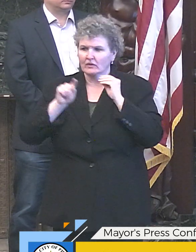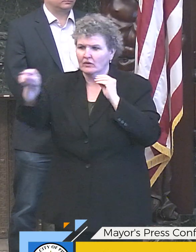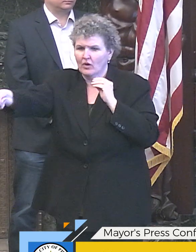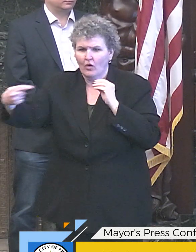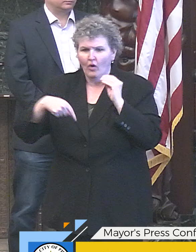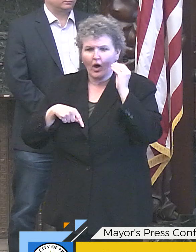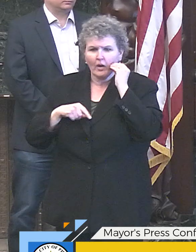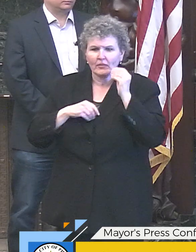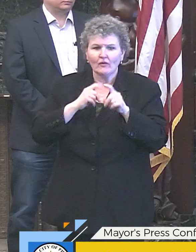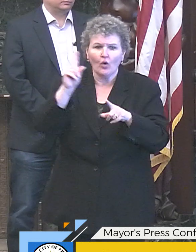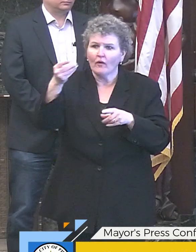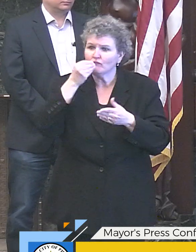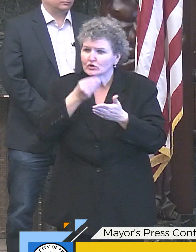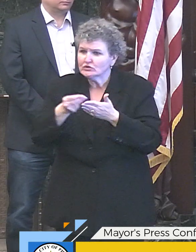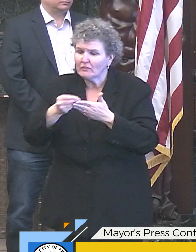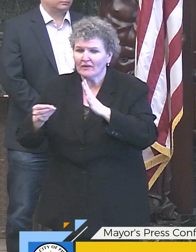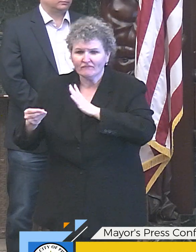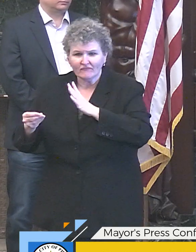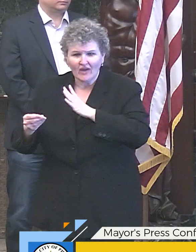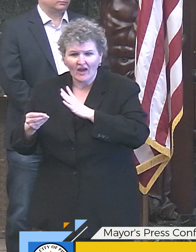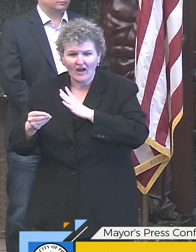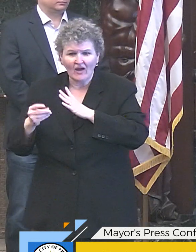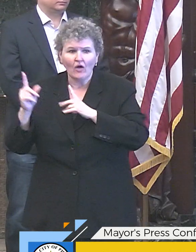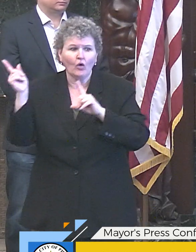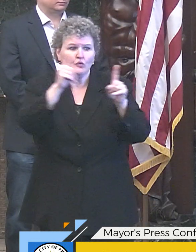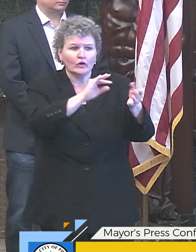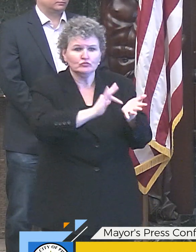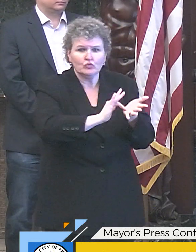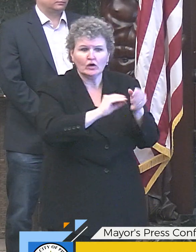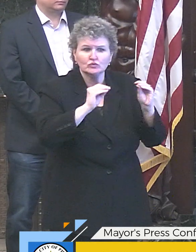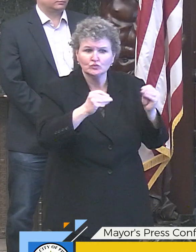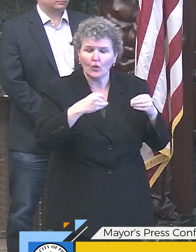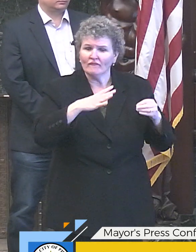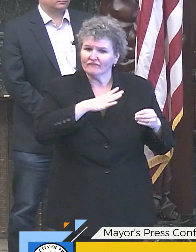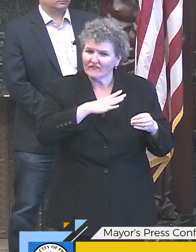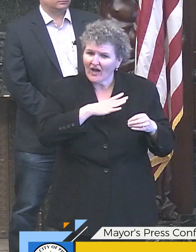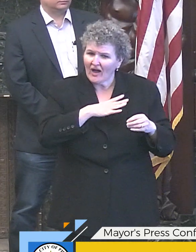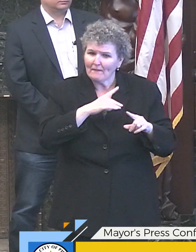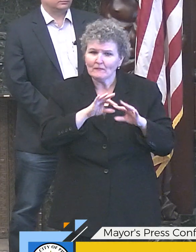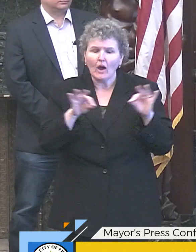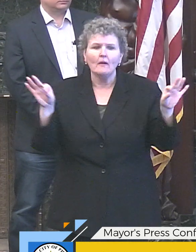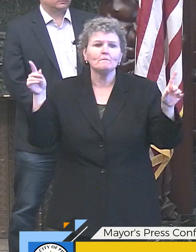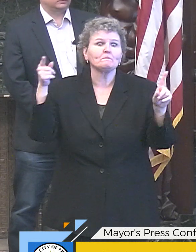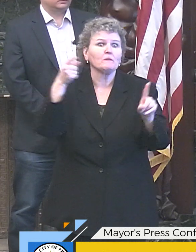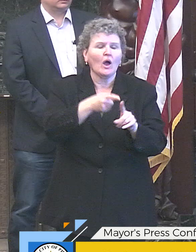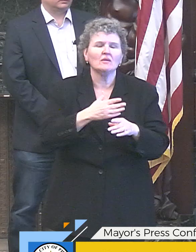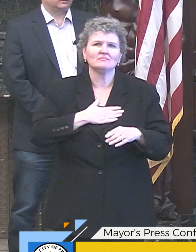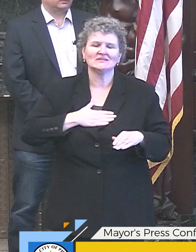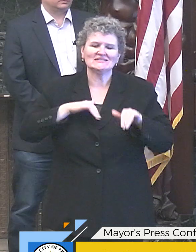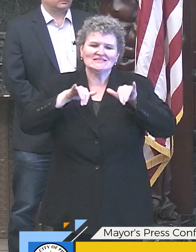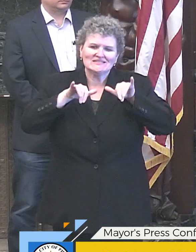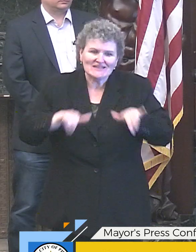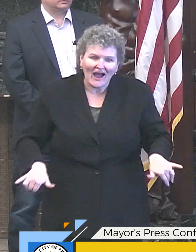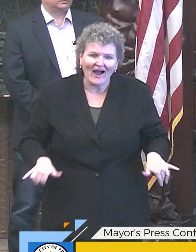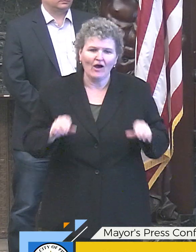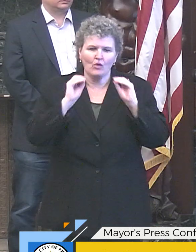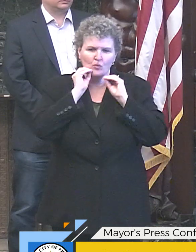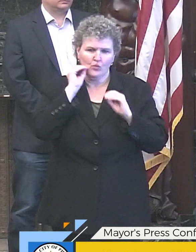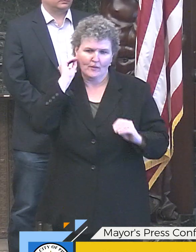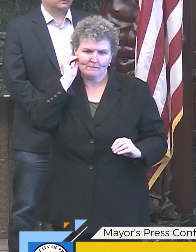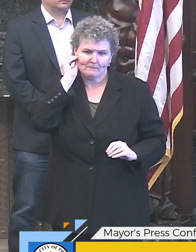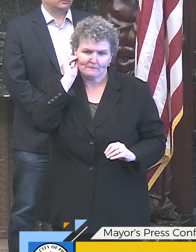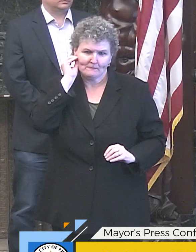to the grocery store, if you have to go to the drugstore, fine. But otherwise, don't go outside. Okay, awesome. And can someone from the